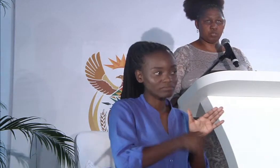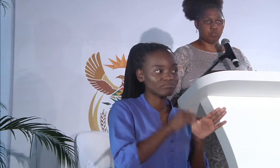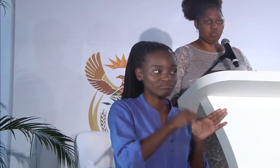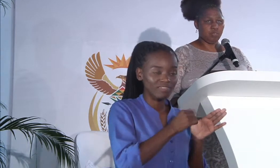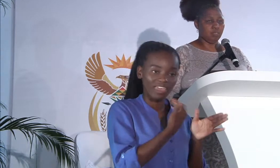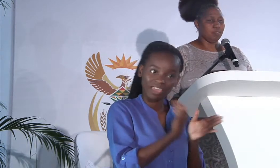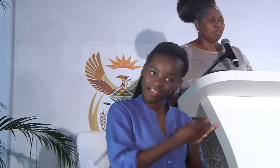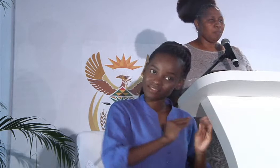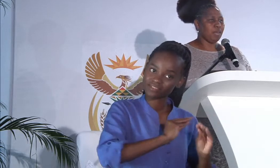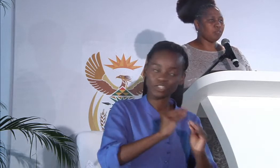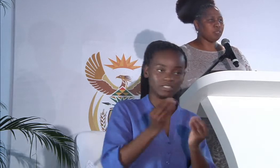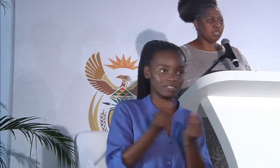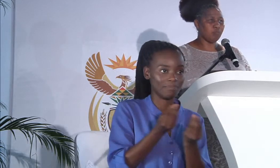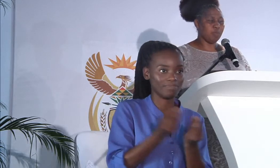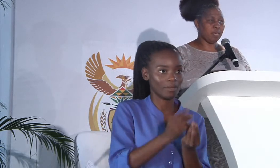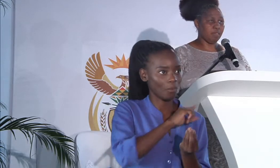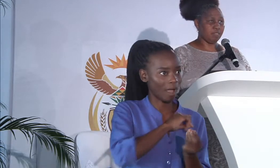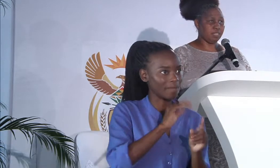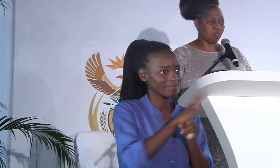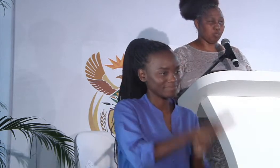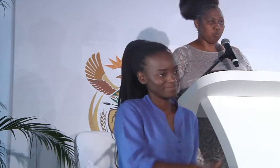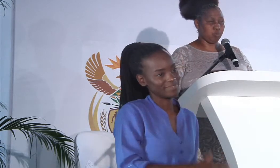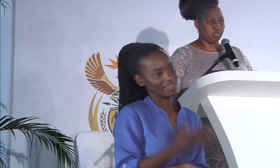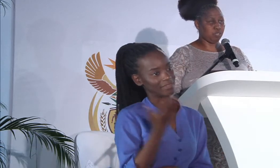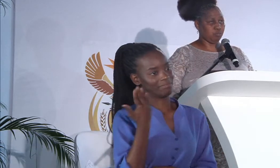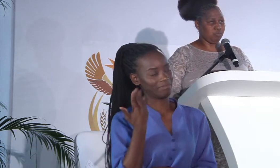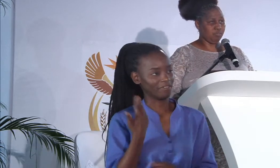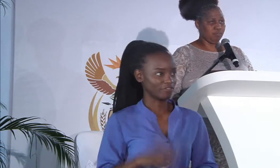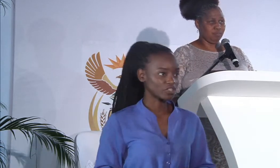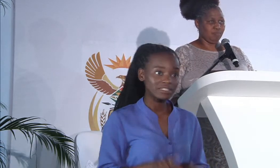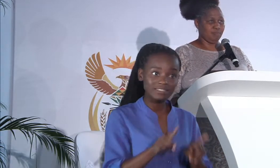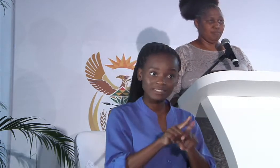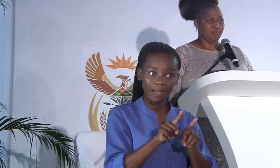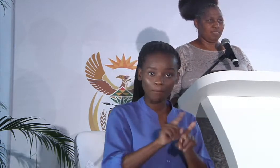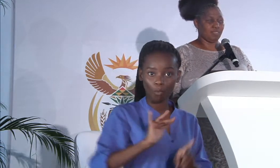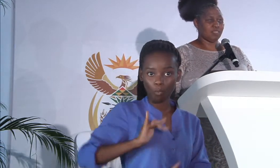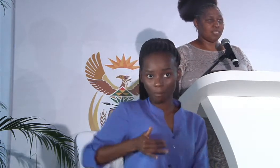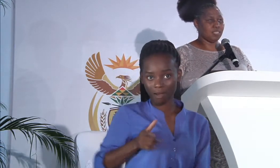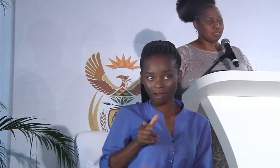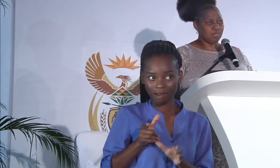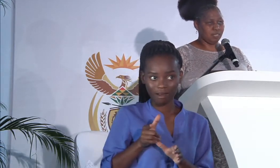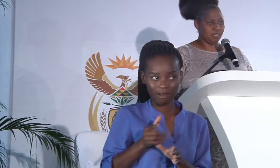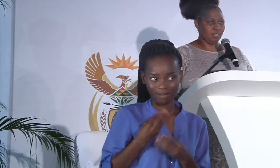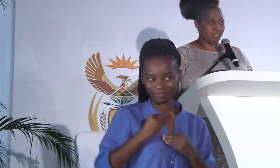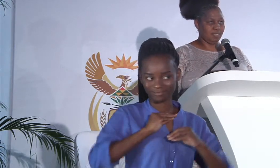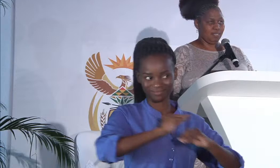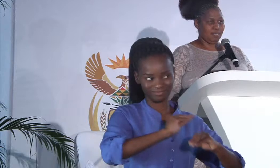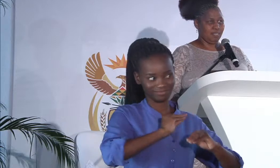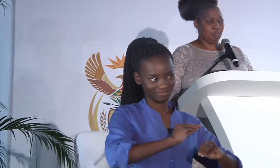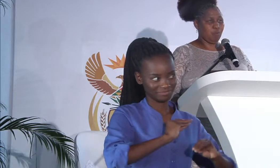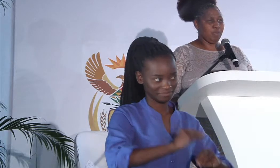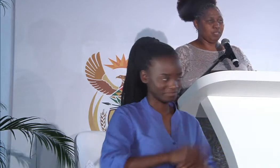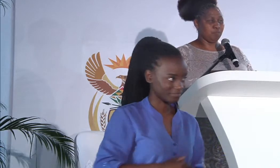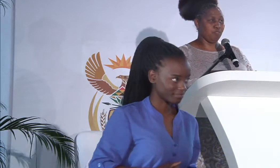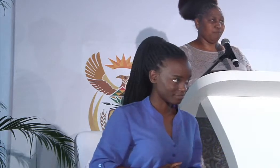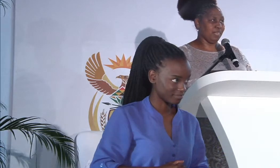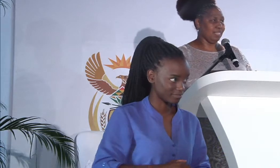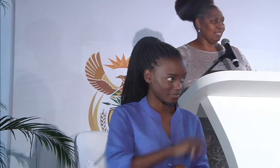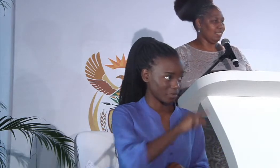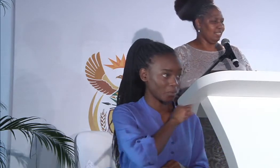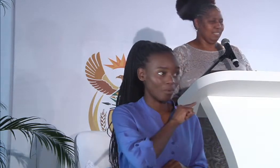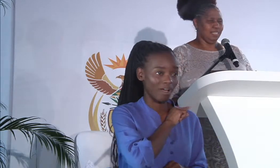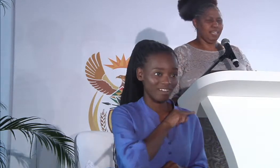teach you. But I also think women have a thing or two to teach you. Because trust me, the women's